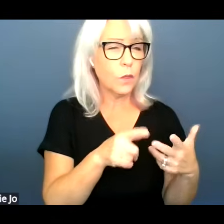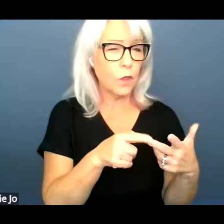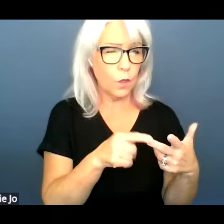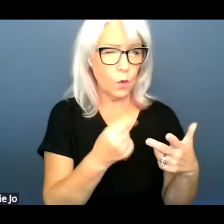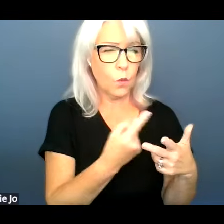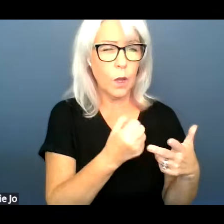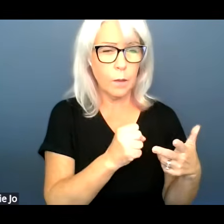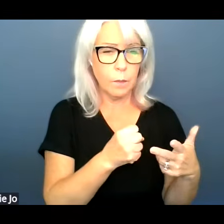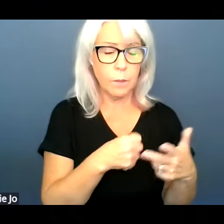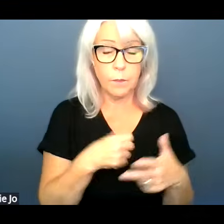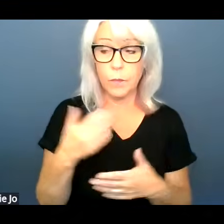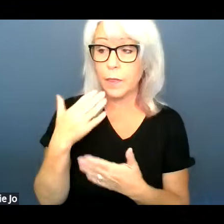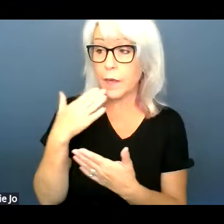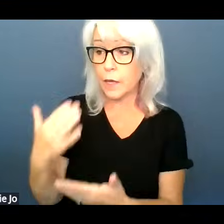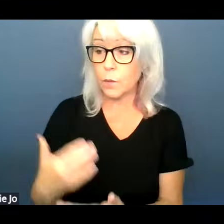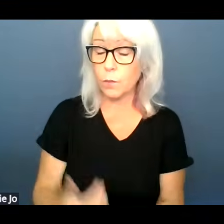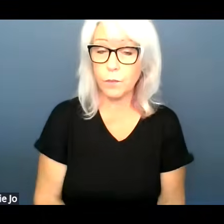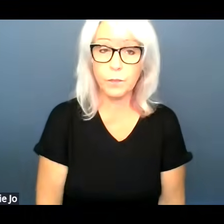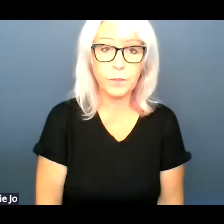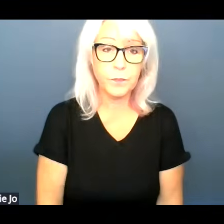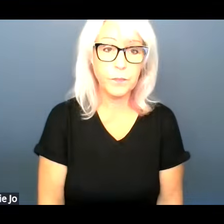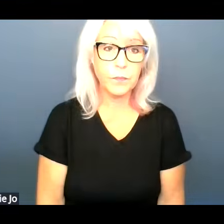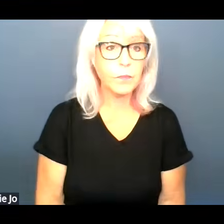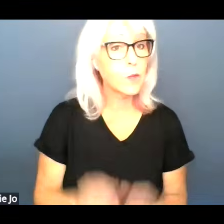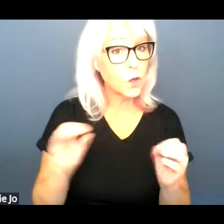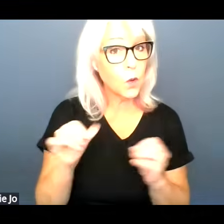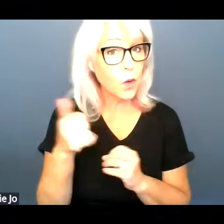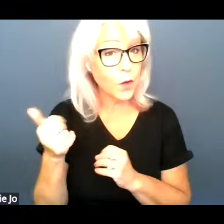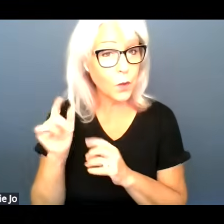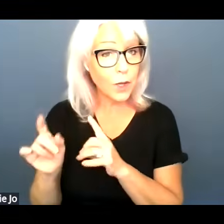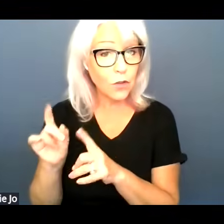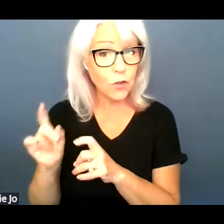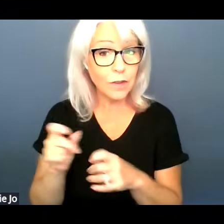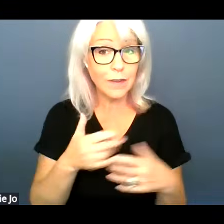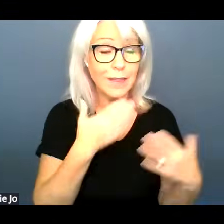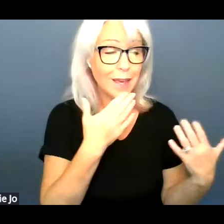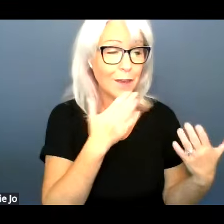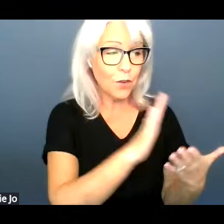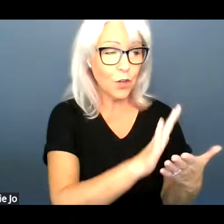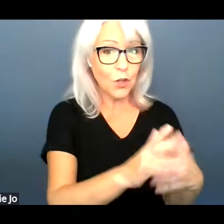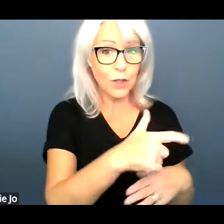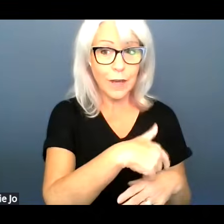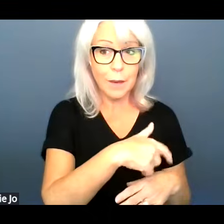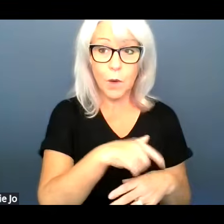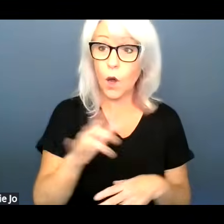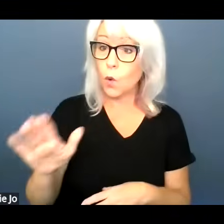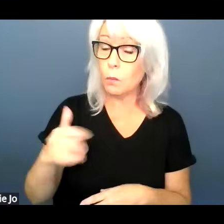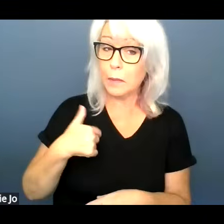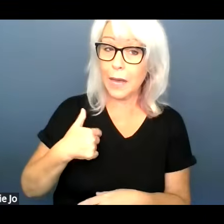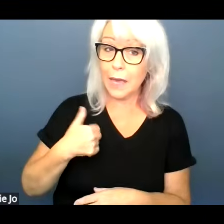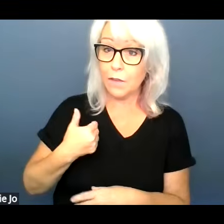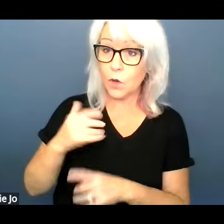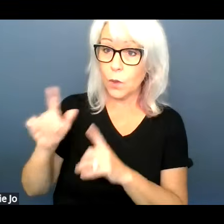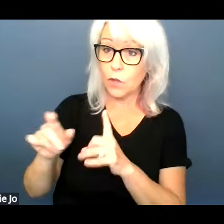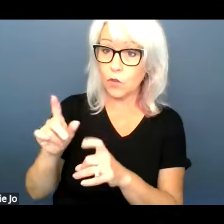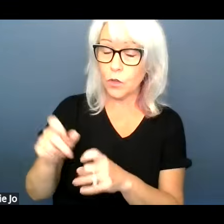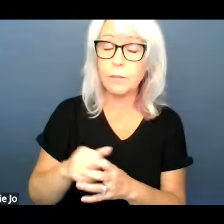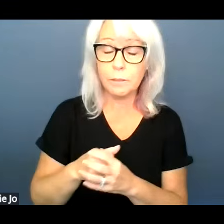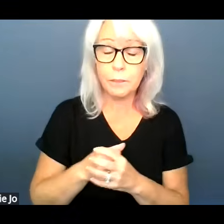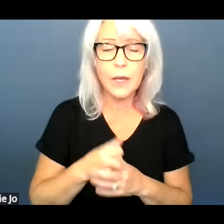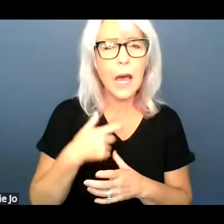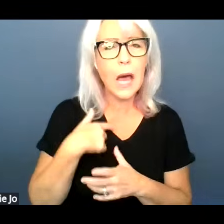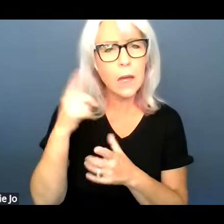you. We don't have any more for you. Okay. Thank you for your you. time. I You- have you do? something. Okay. I understand